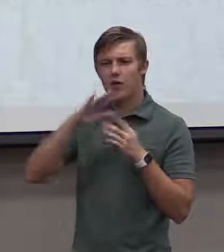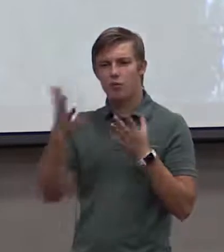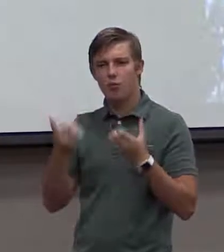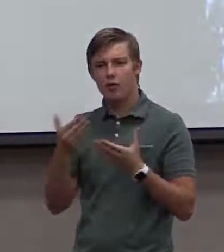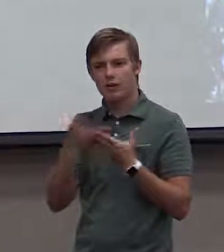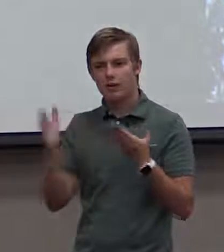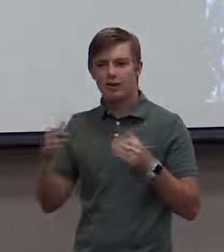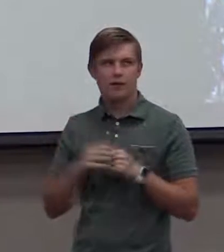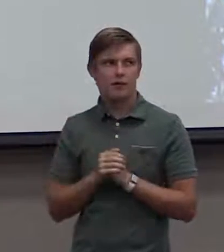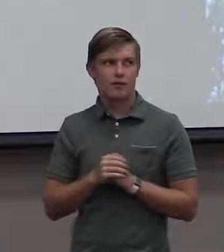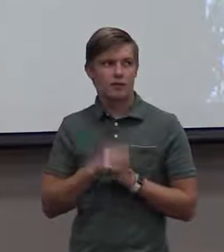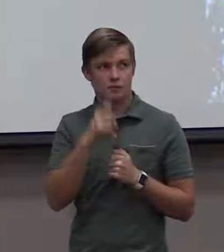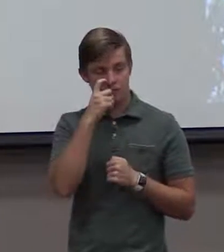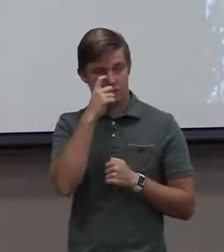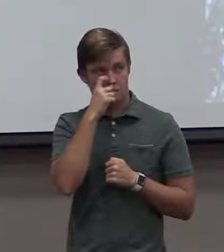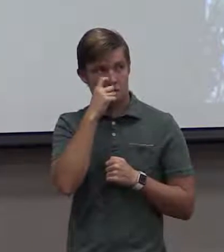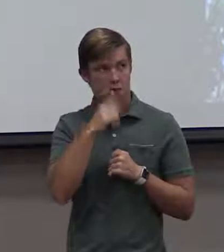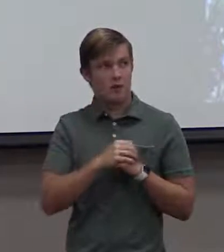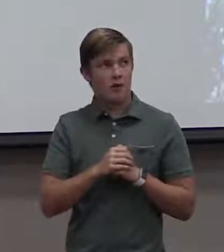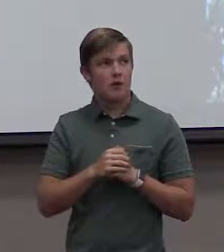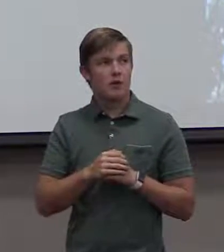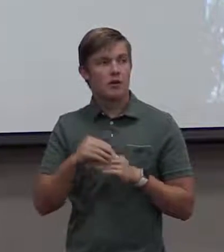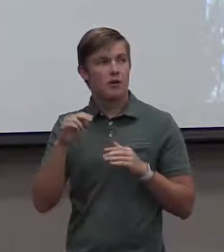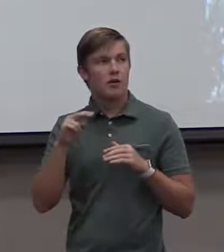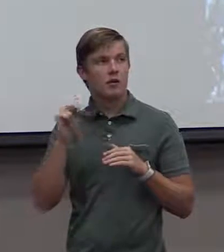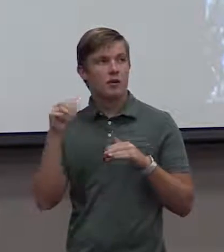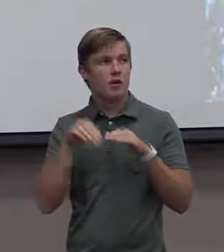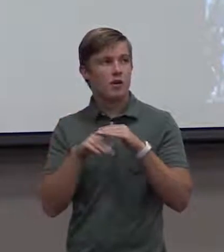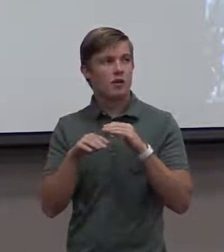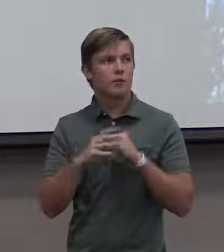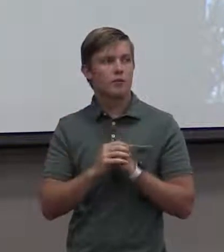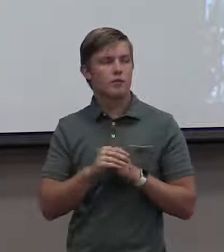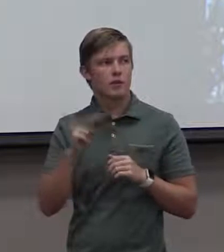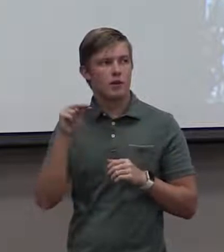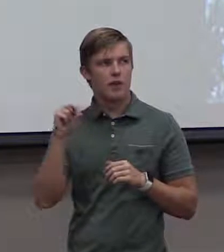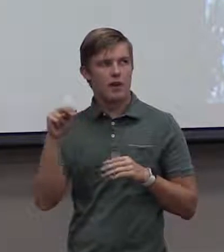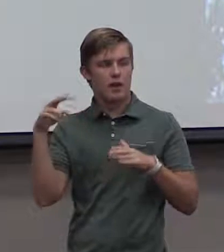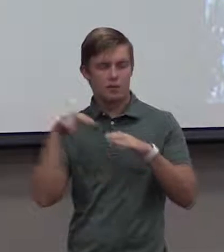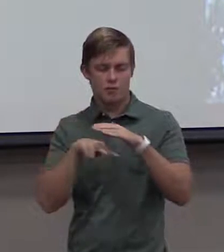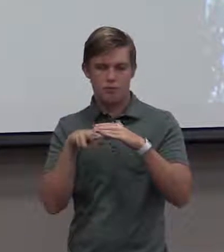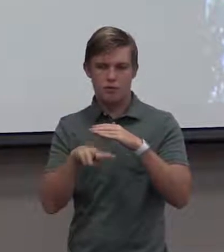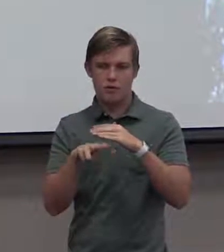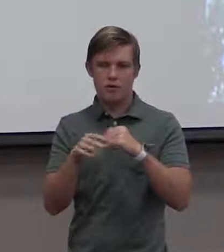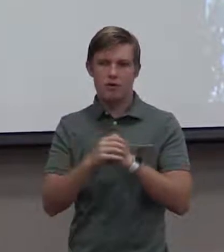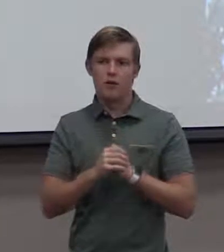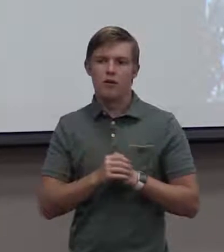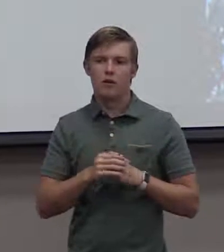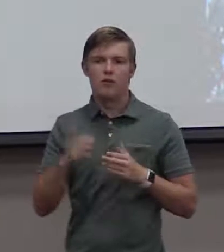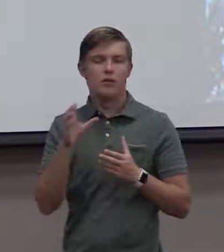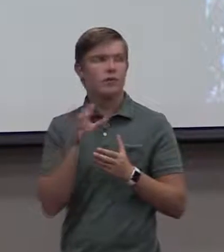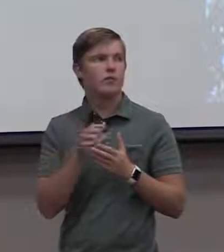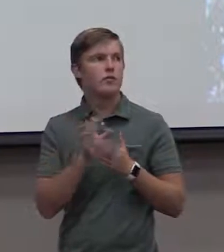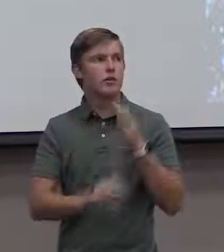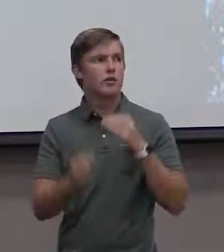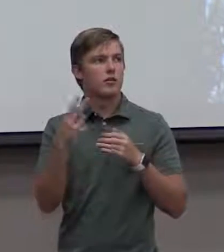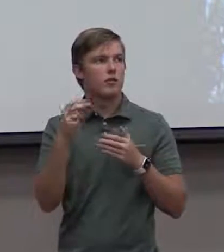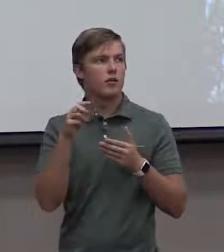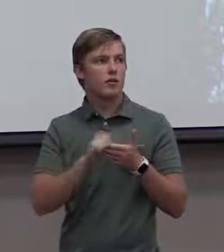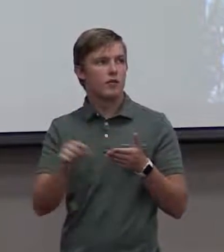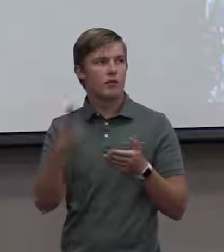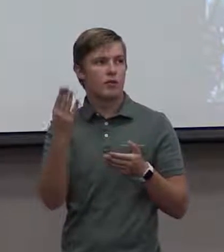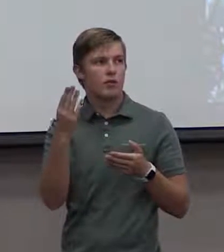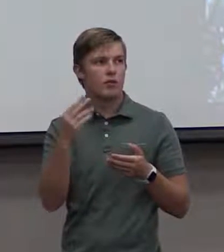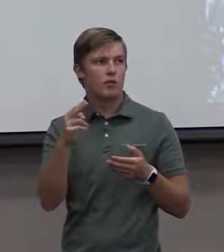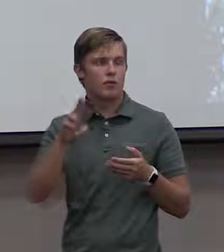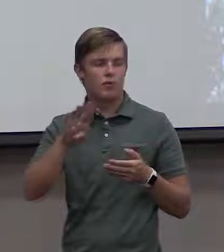be. So Nehemiah 12:43, kind of the end result of this unity of God's city, God's church